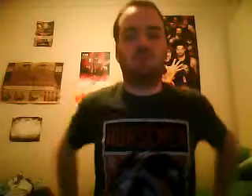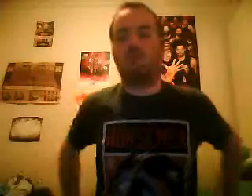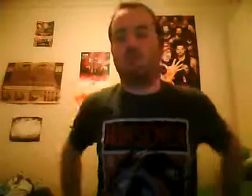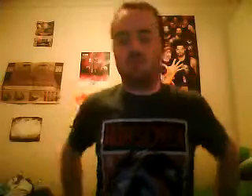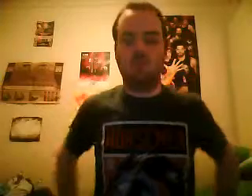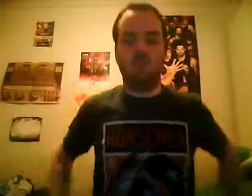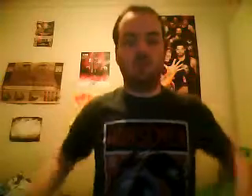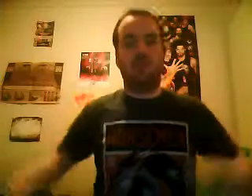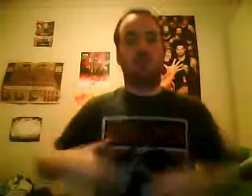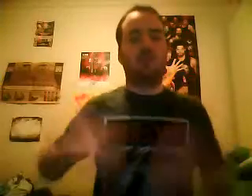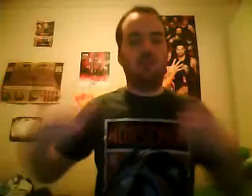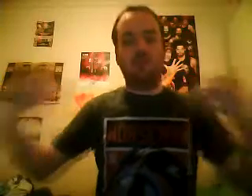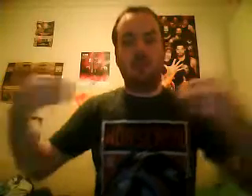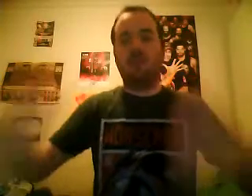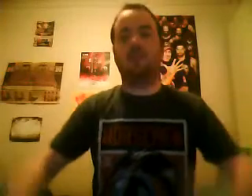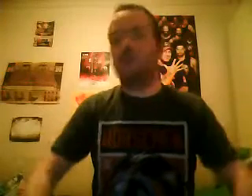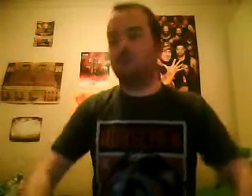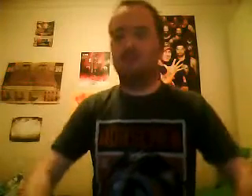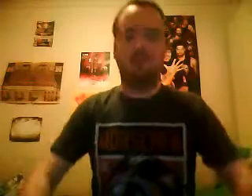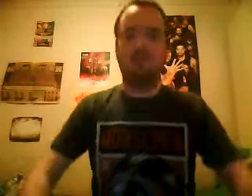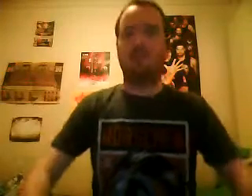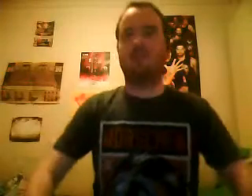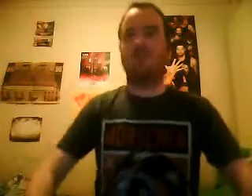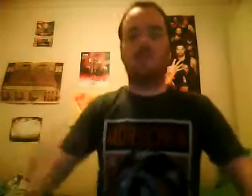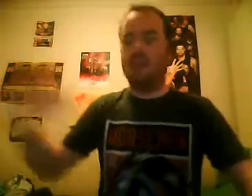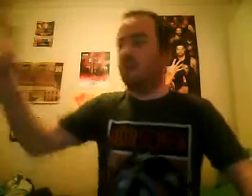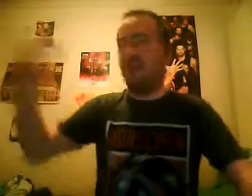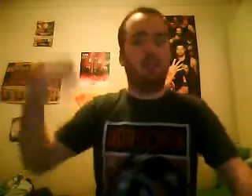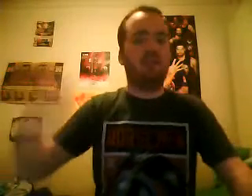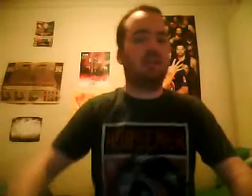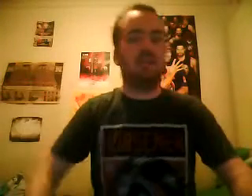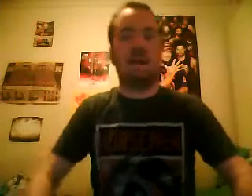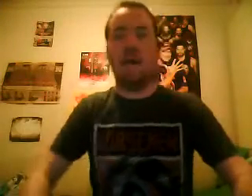rule during the main event. So then that way no one can attack